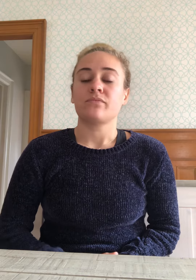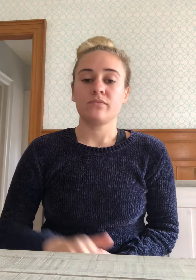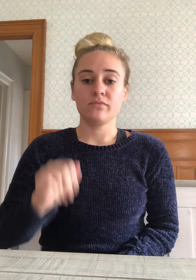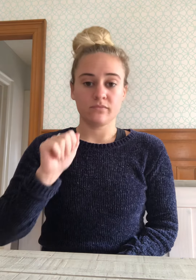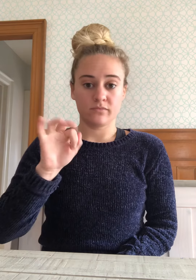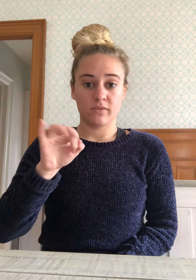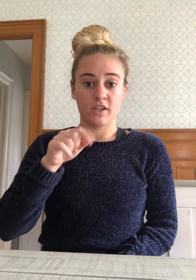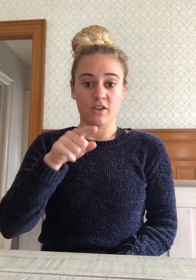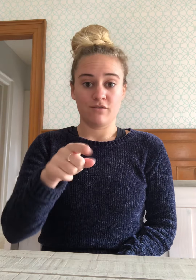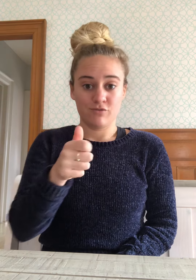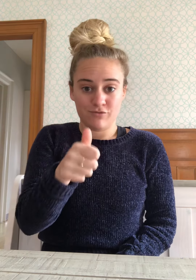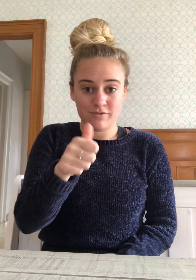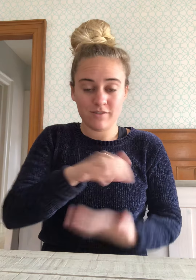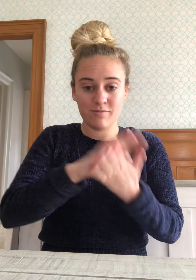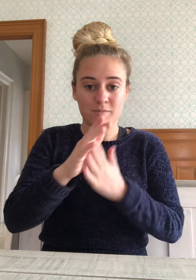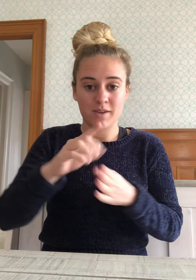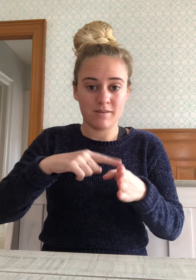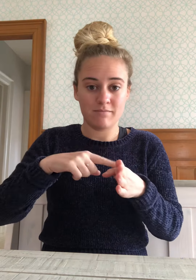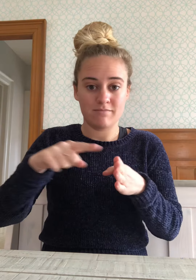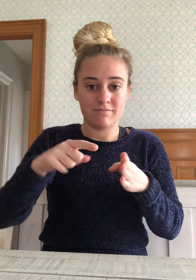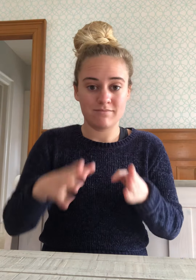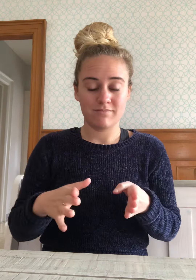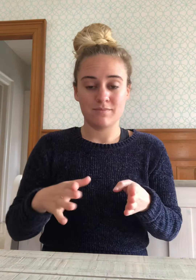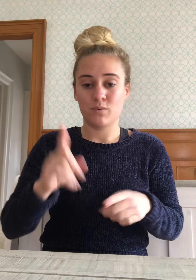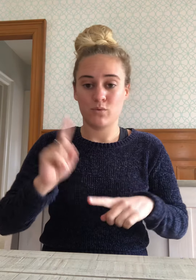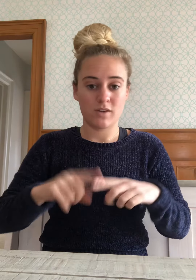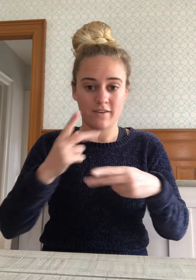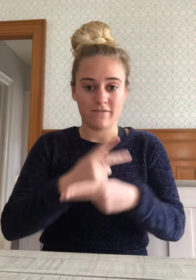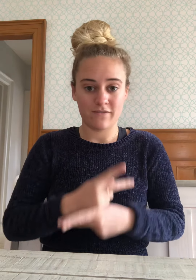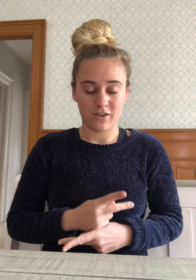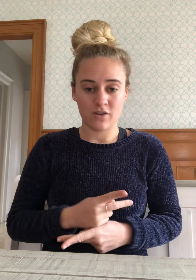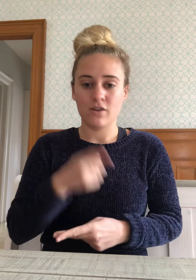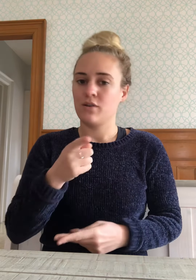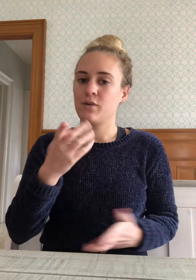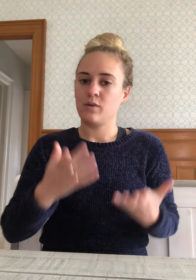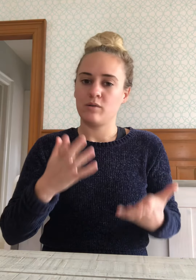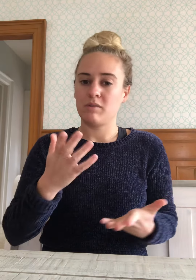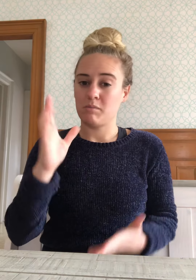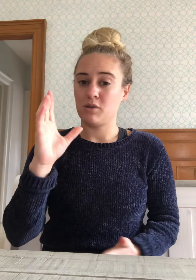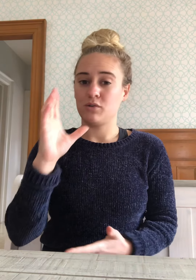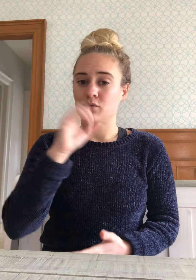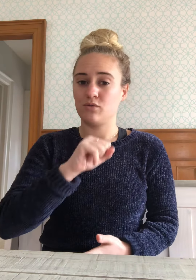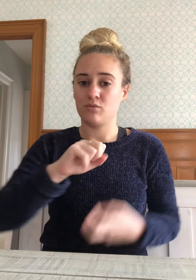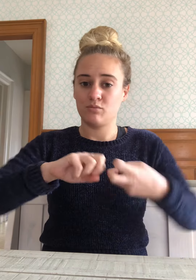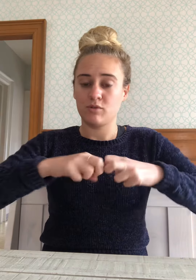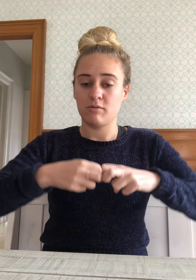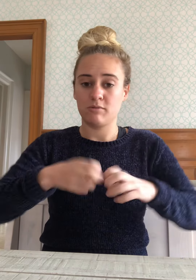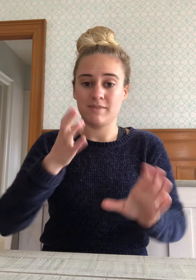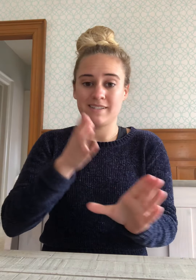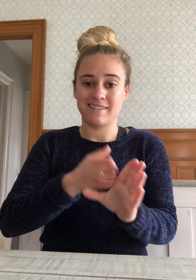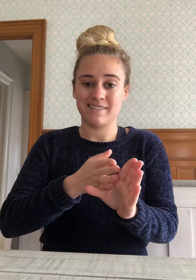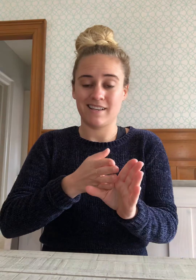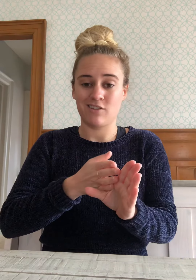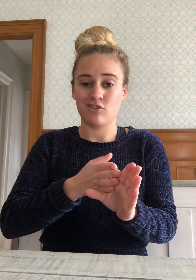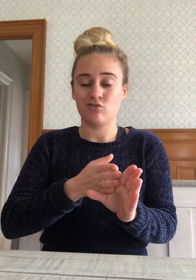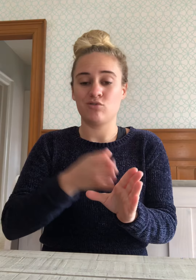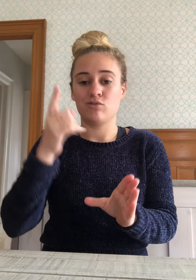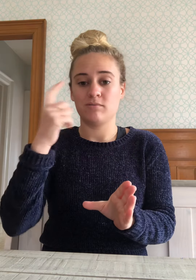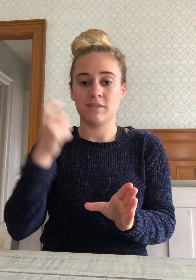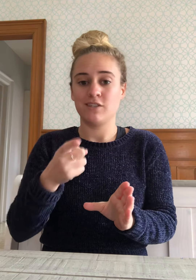out what the problem is, you may want to assume that the problem is psychological, because you're not going to make something different if you don't know